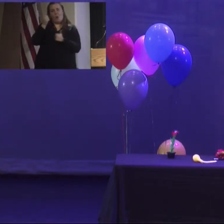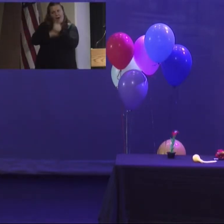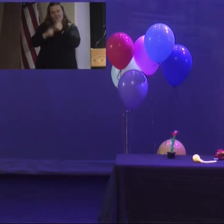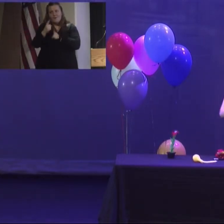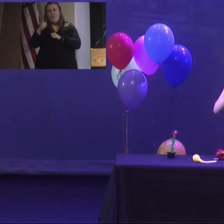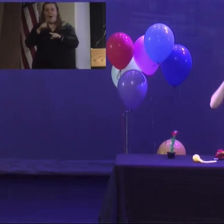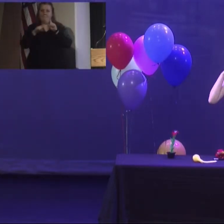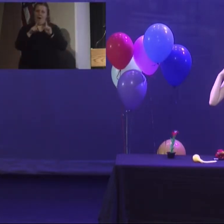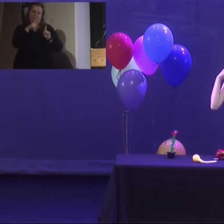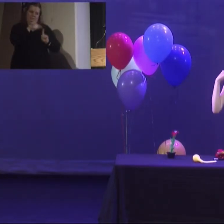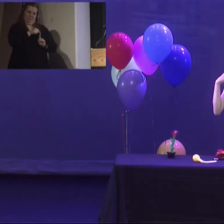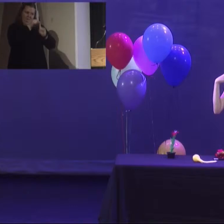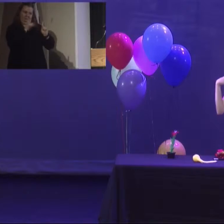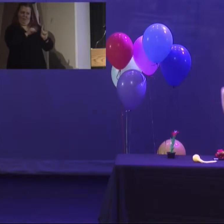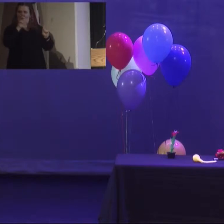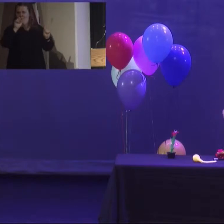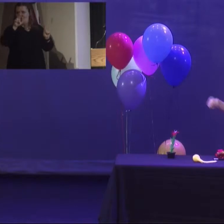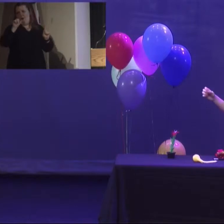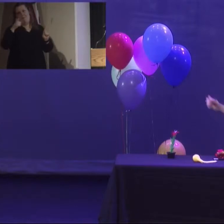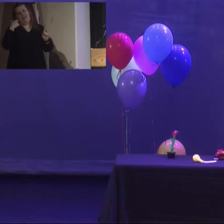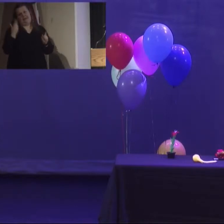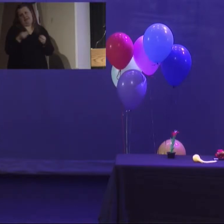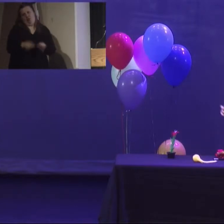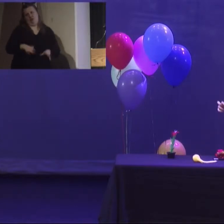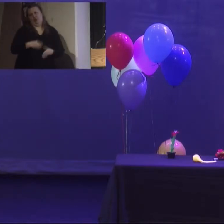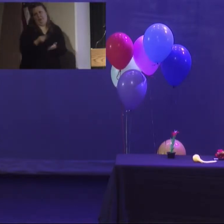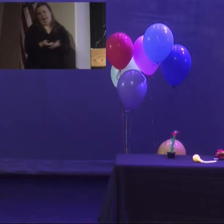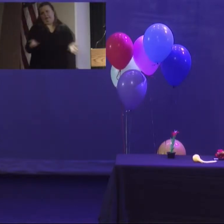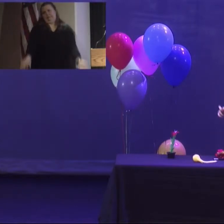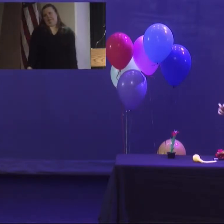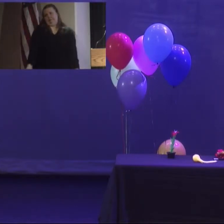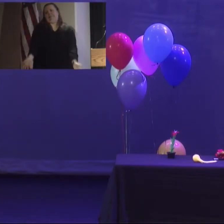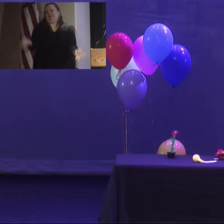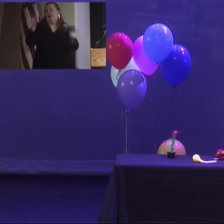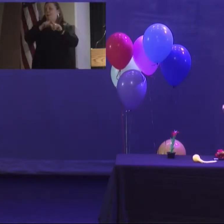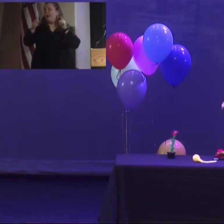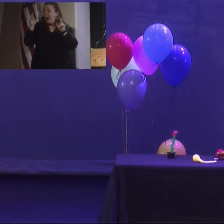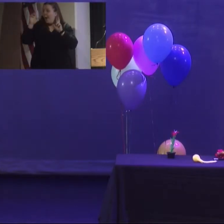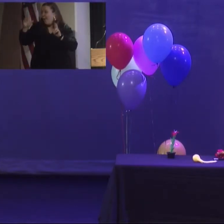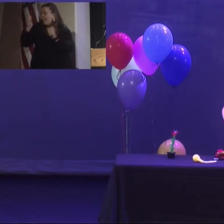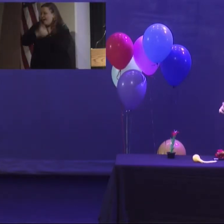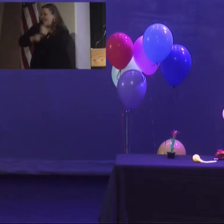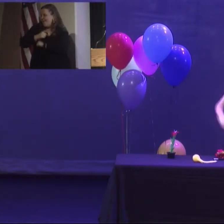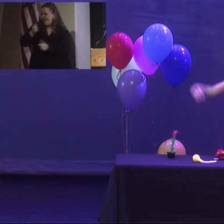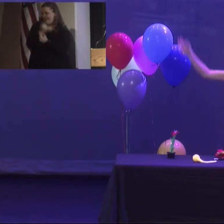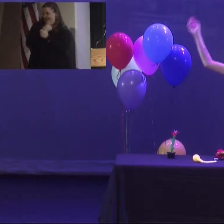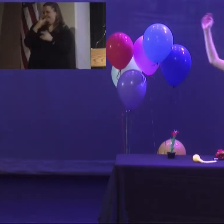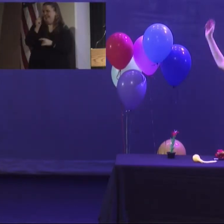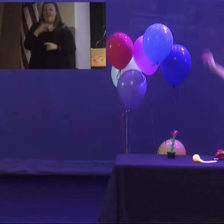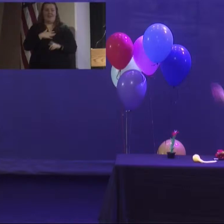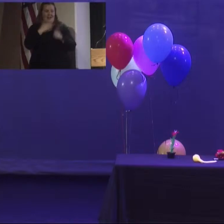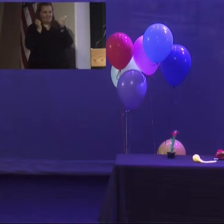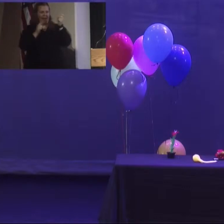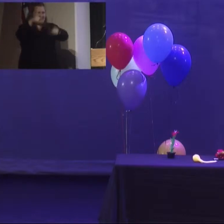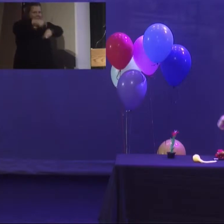Miss Laura did, because I kind of vanished her money, but I hope everybody else did, and that's my